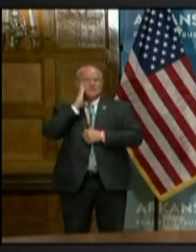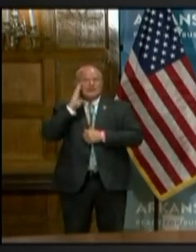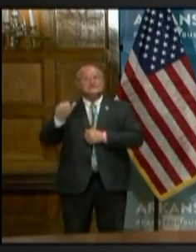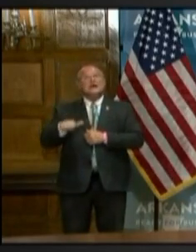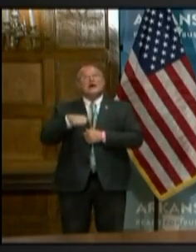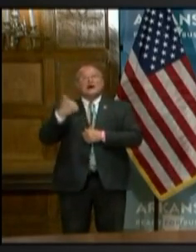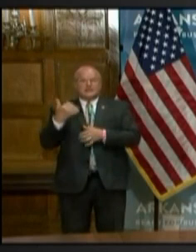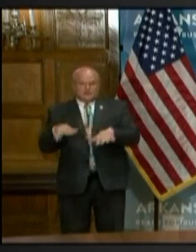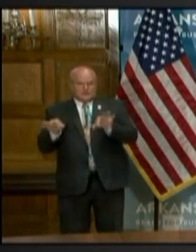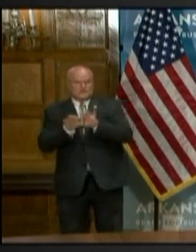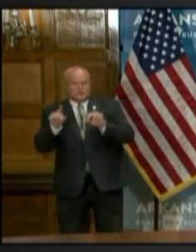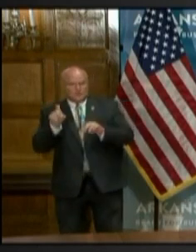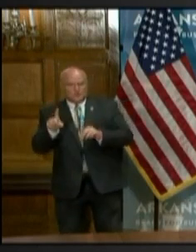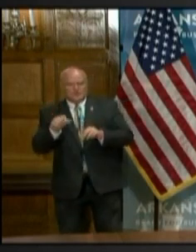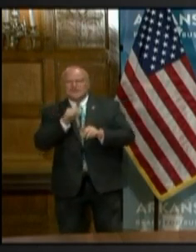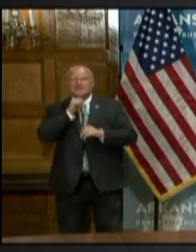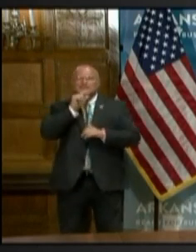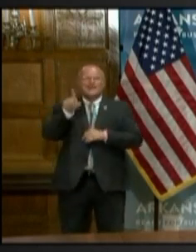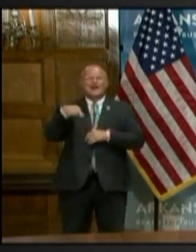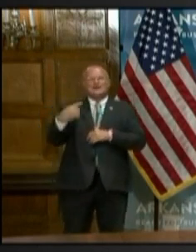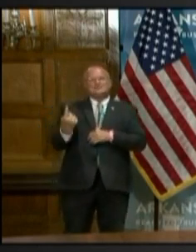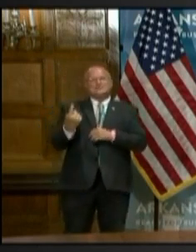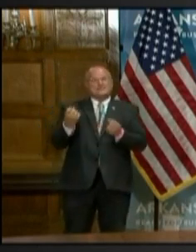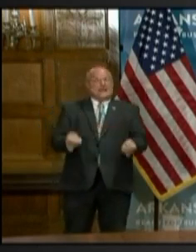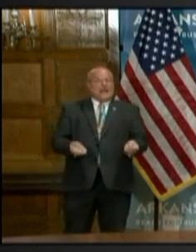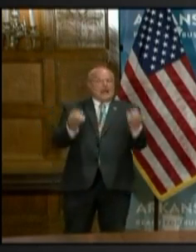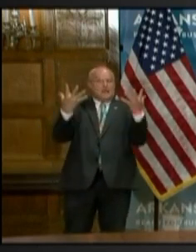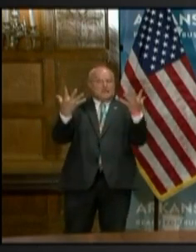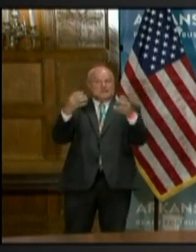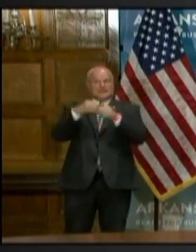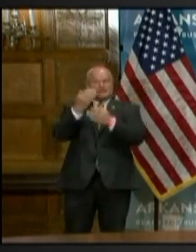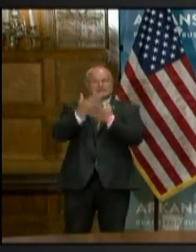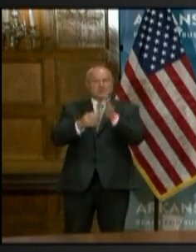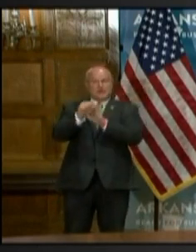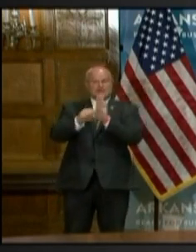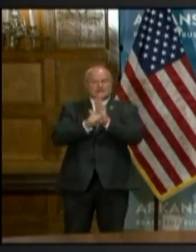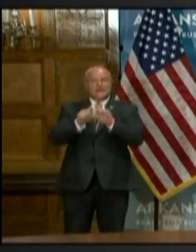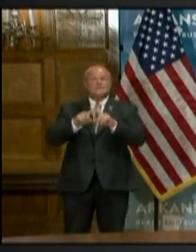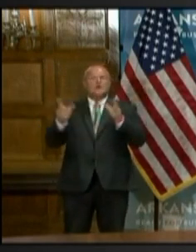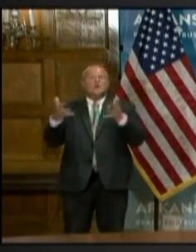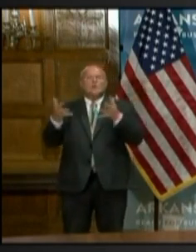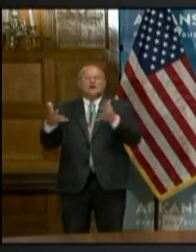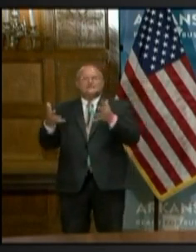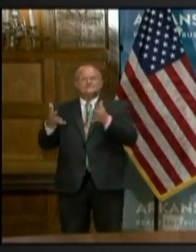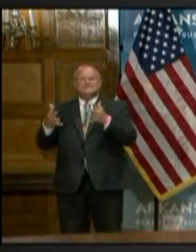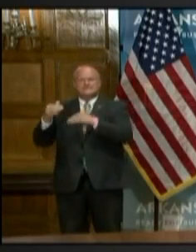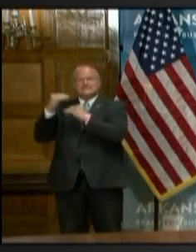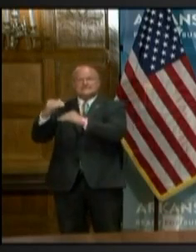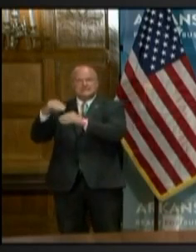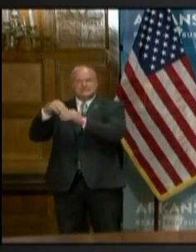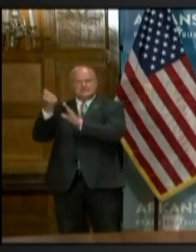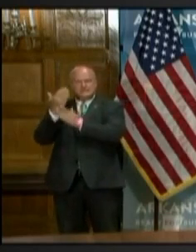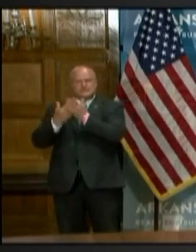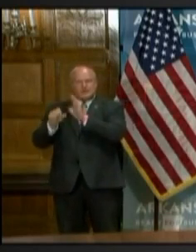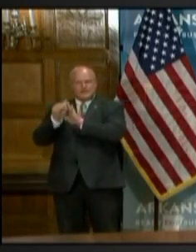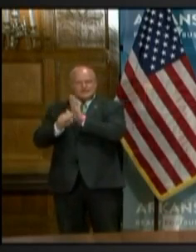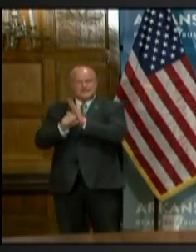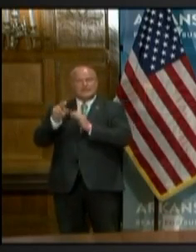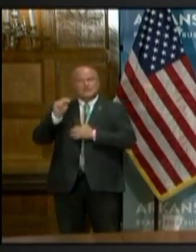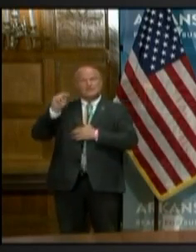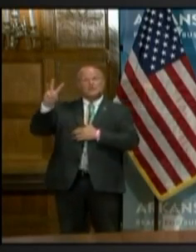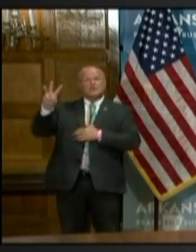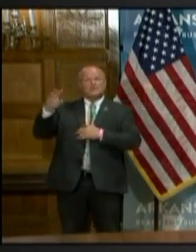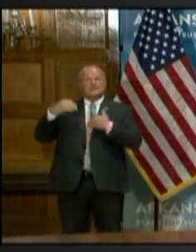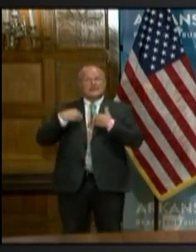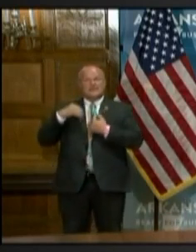is another critical question, not just how many are in each part of the state, but what is our capacity. And so in Northwest,